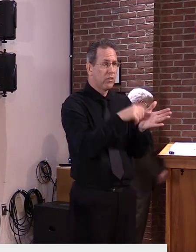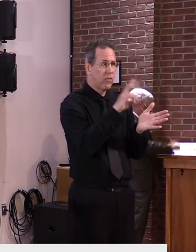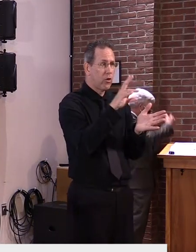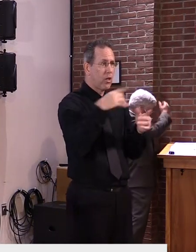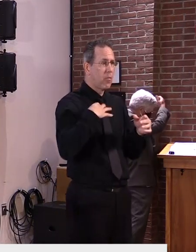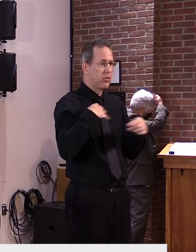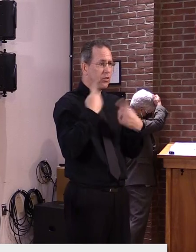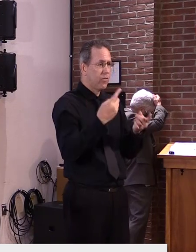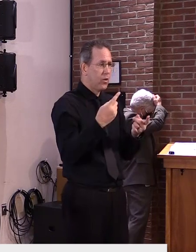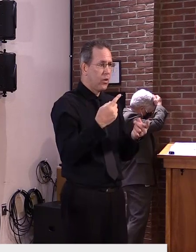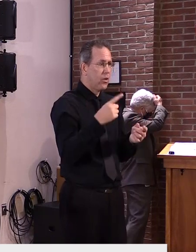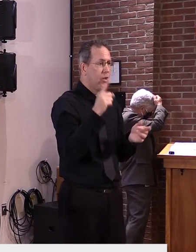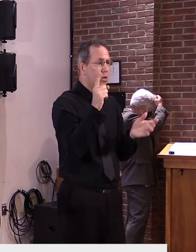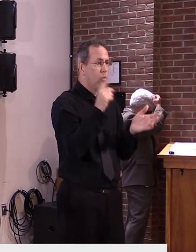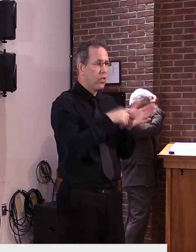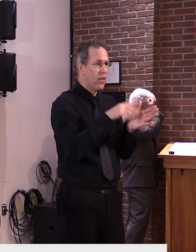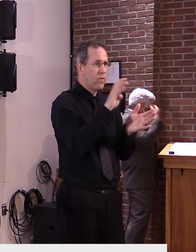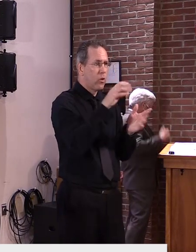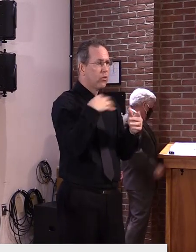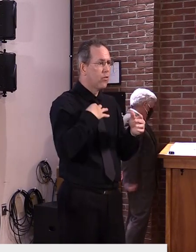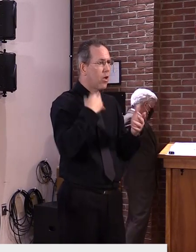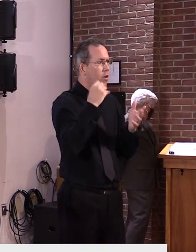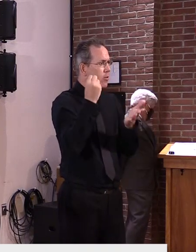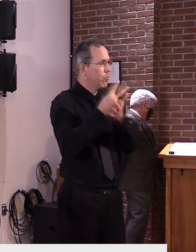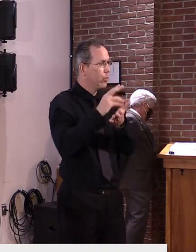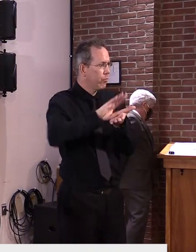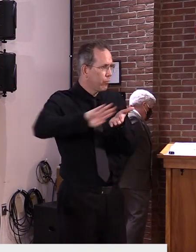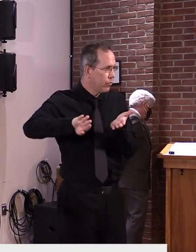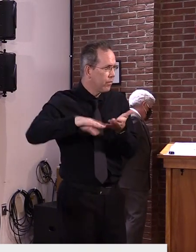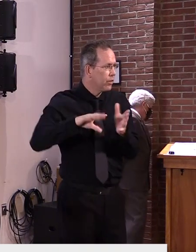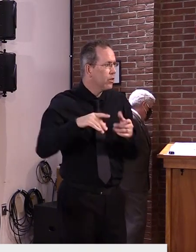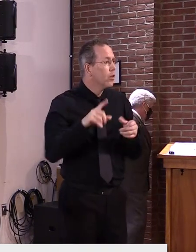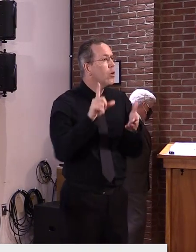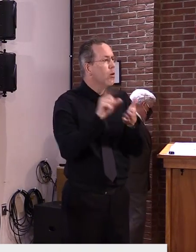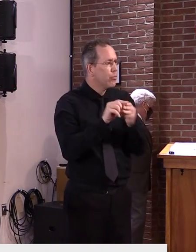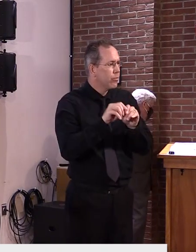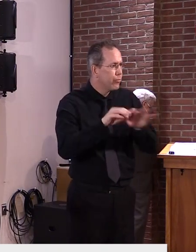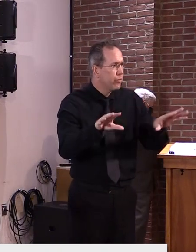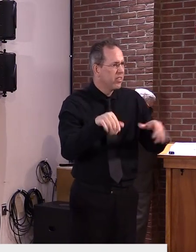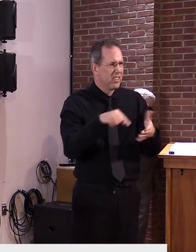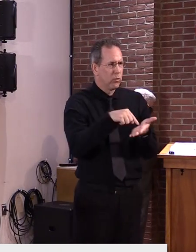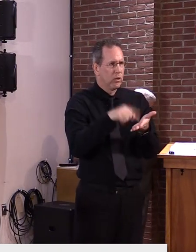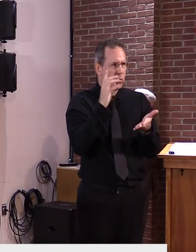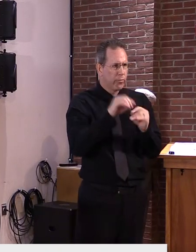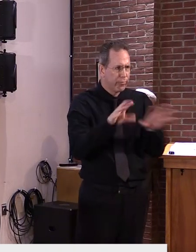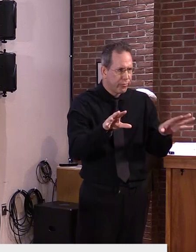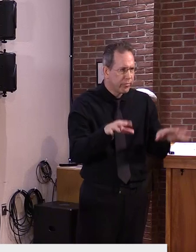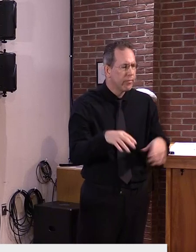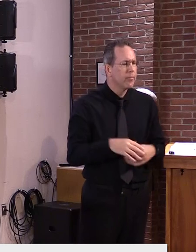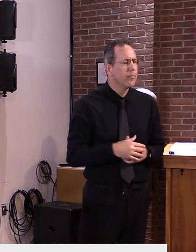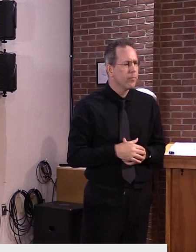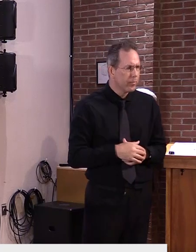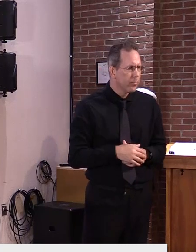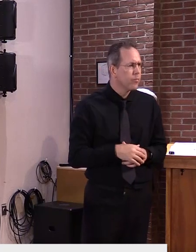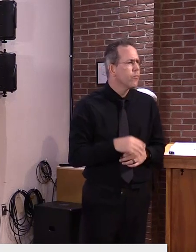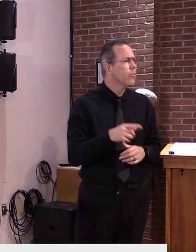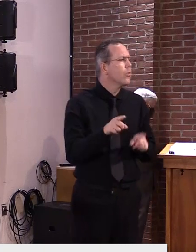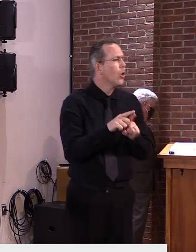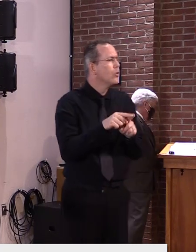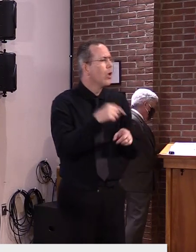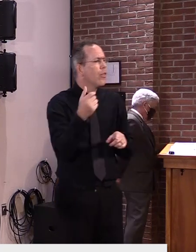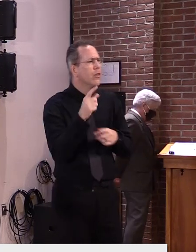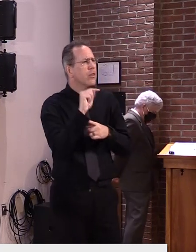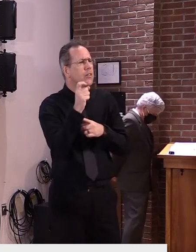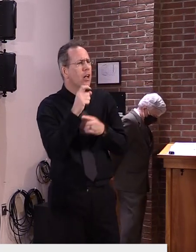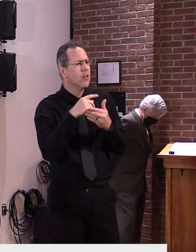approved, and checks are expected to go out this week on HCD, and I know tax had a payment last week, at the end of last week,